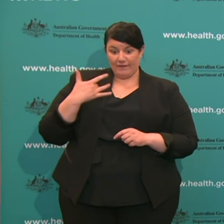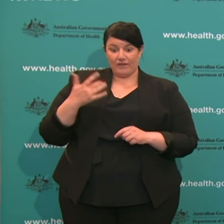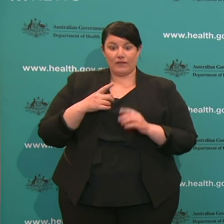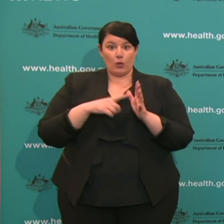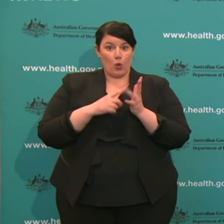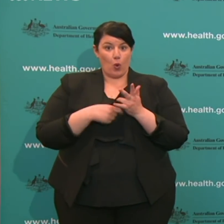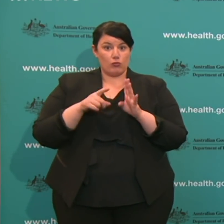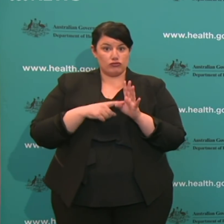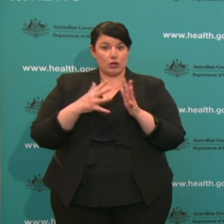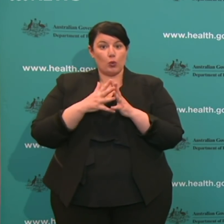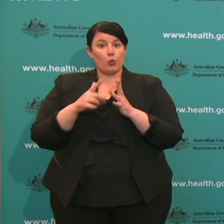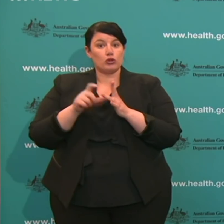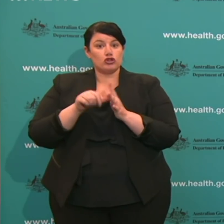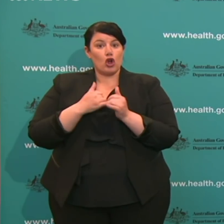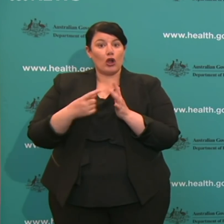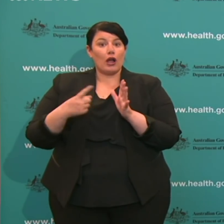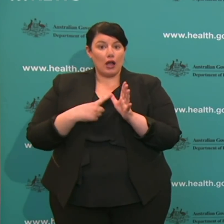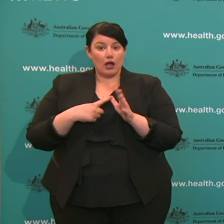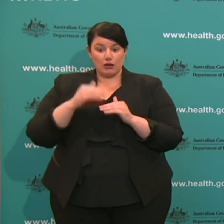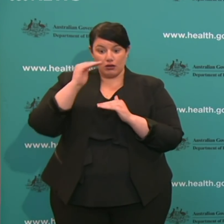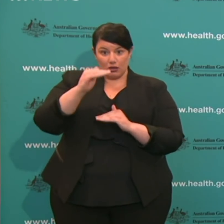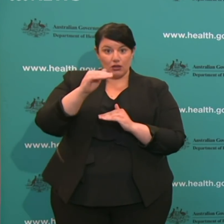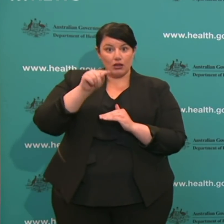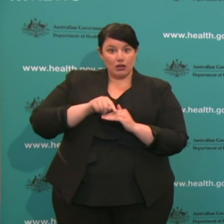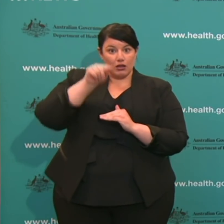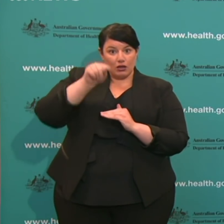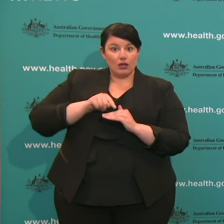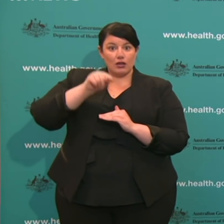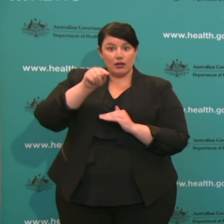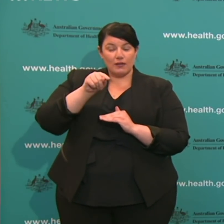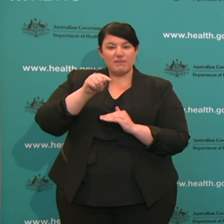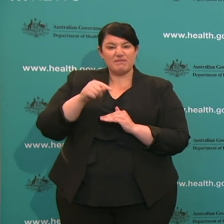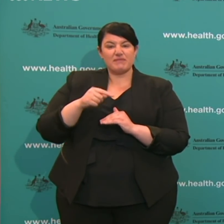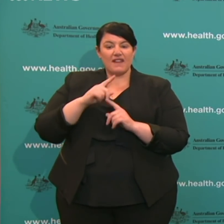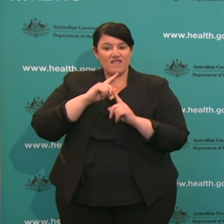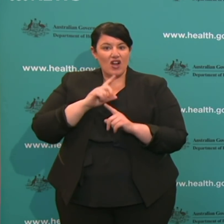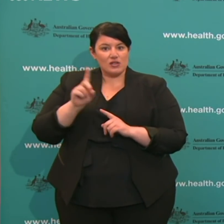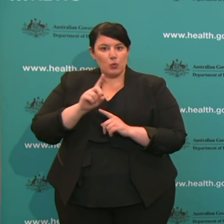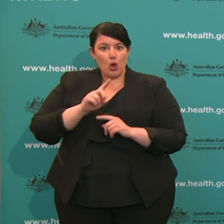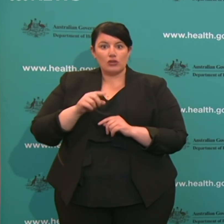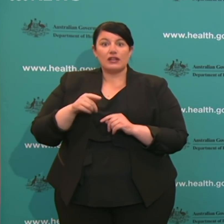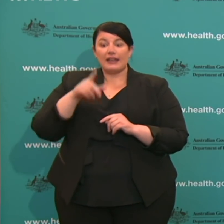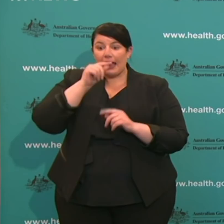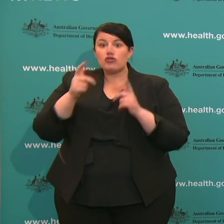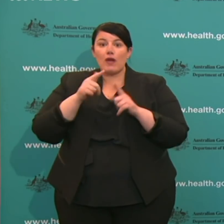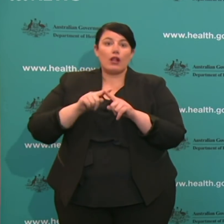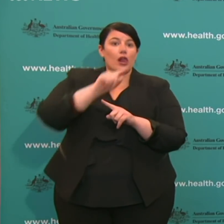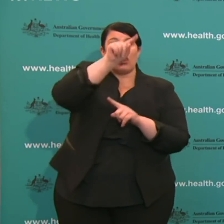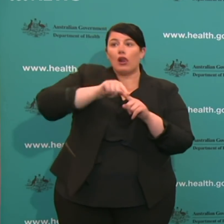are encouraged not to move into further north into New South Wales,